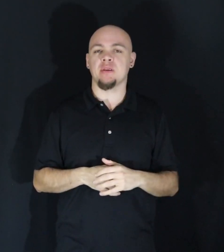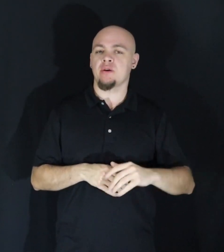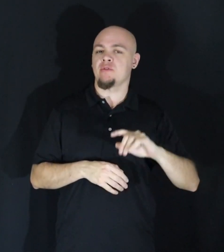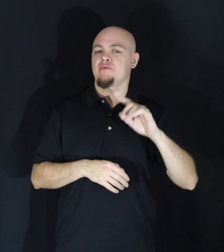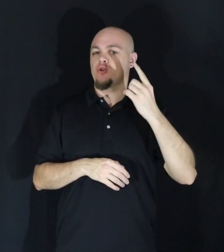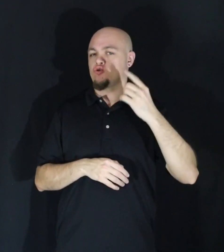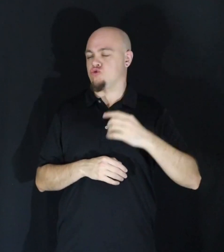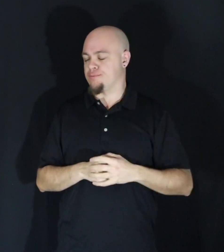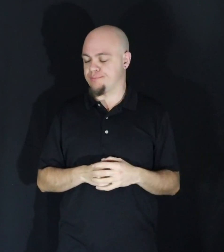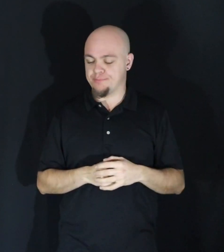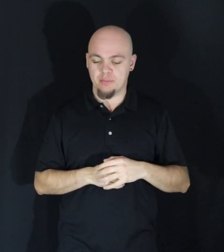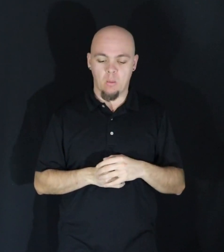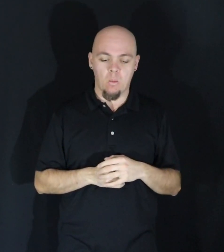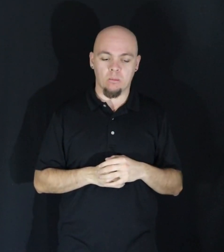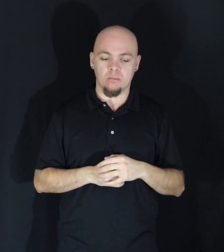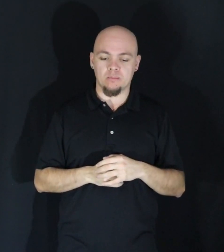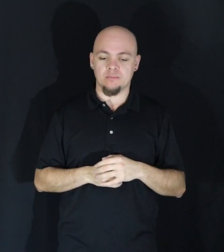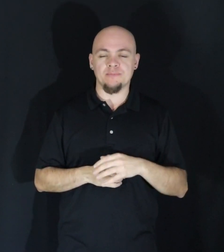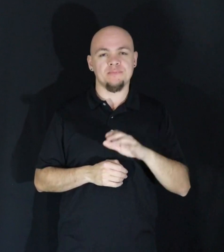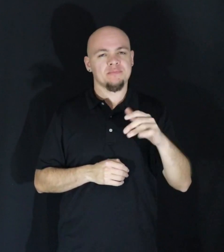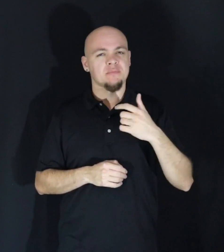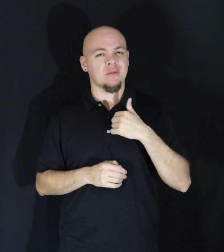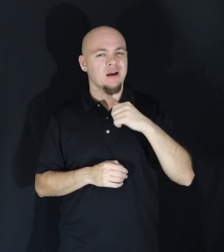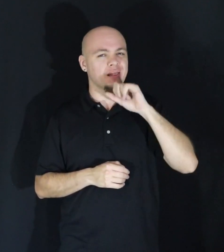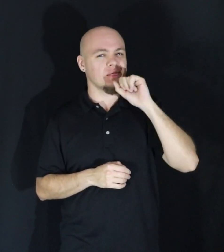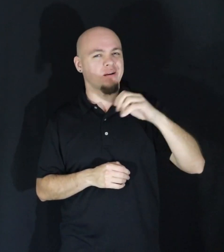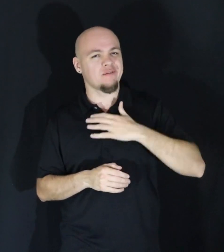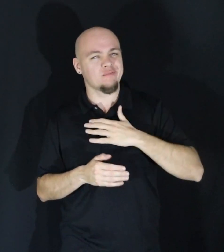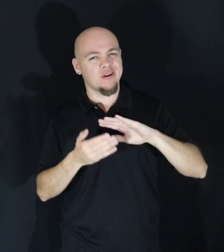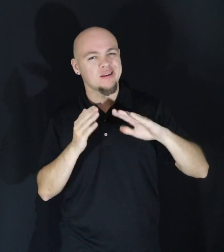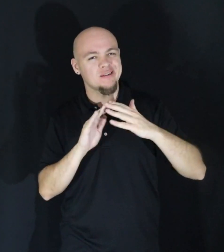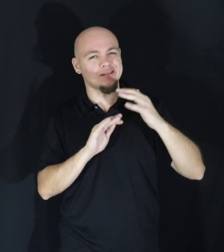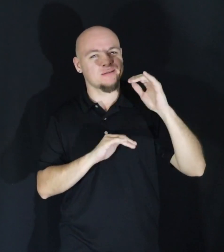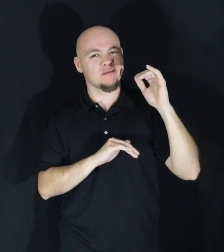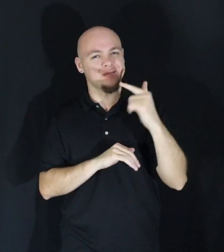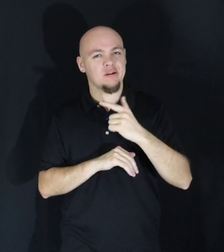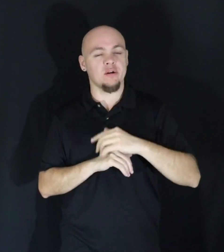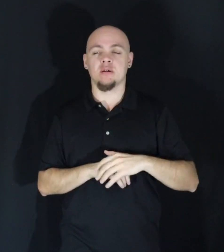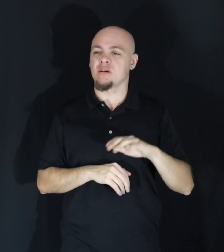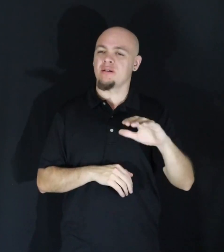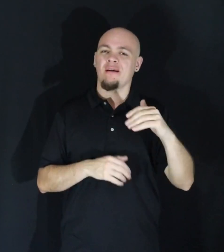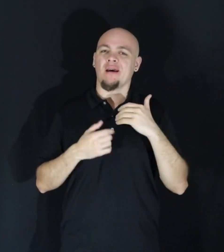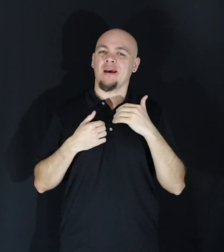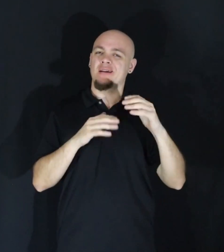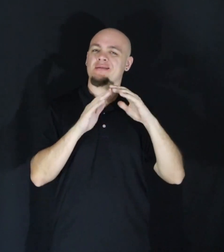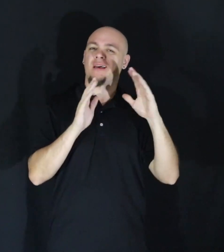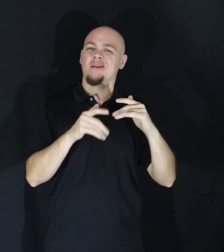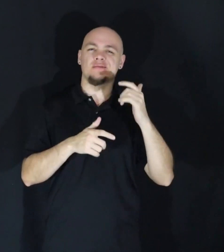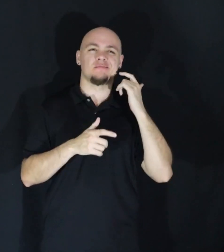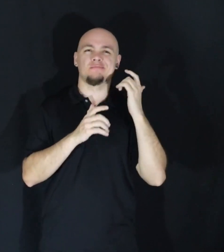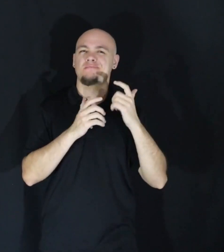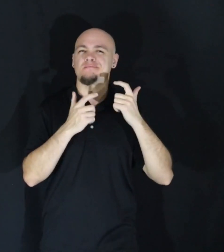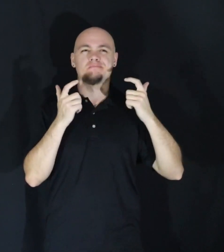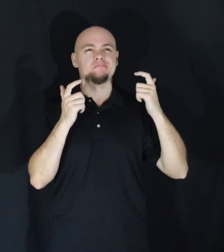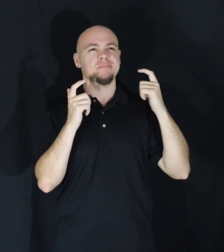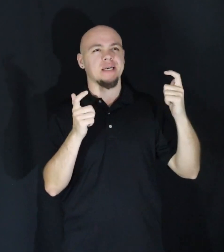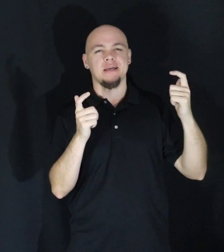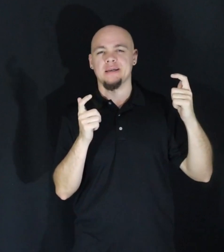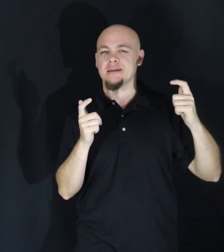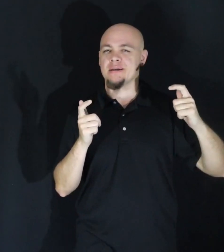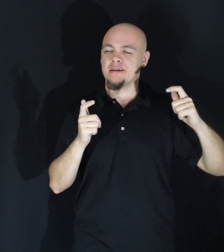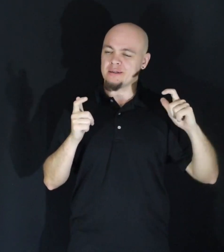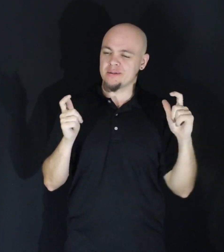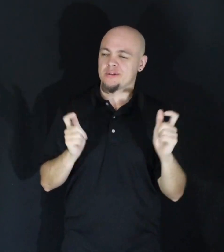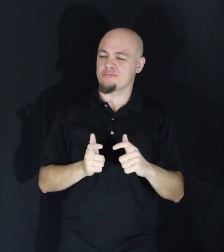one. I love my city, y'all. It's got big houses, it's got small